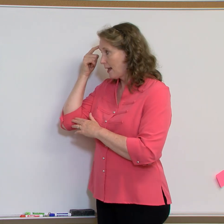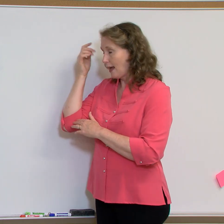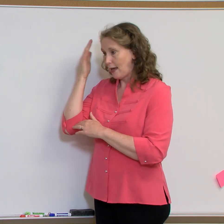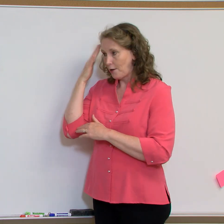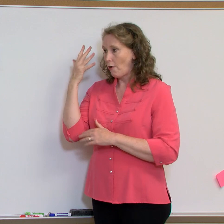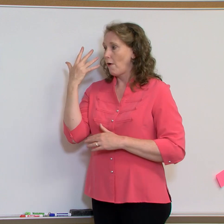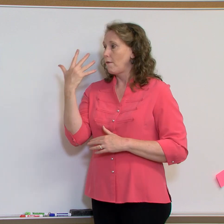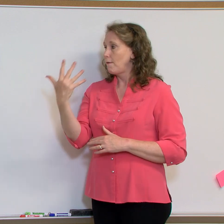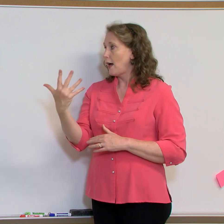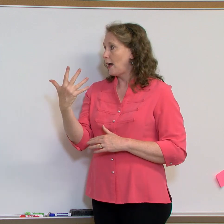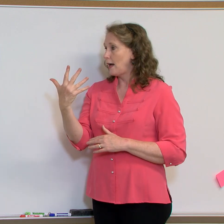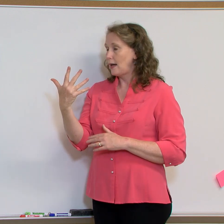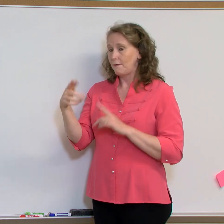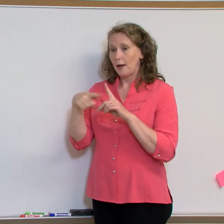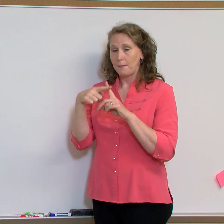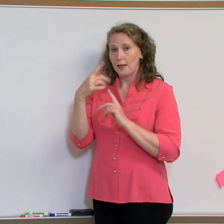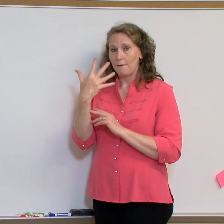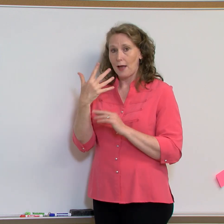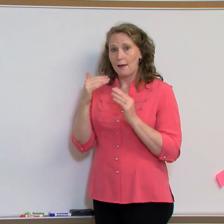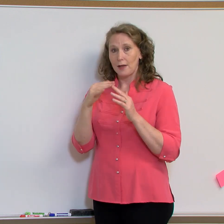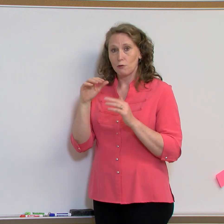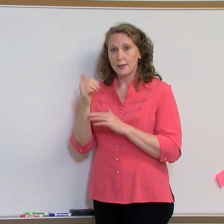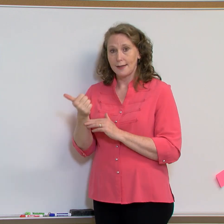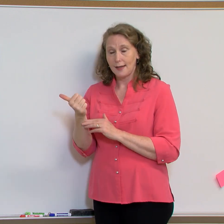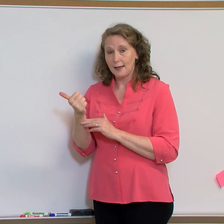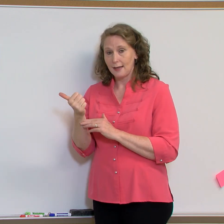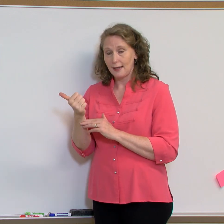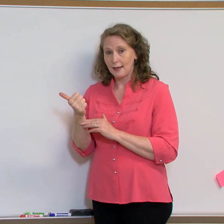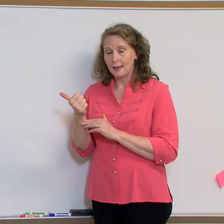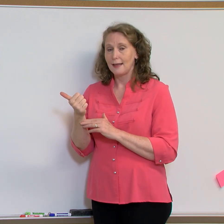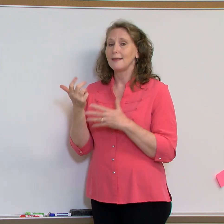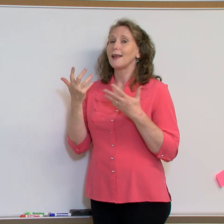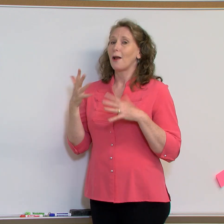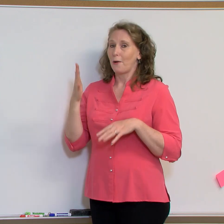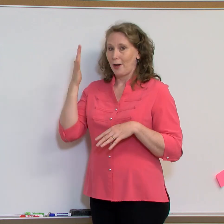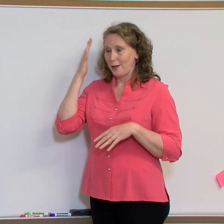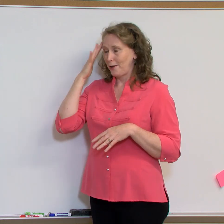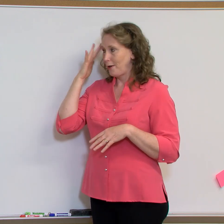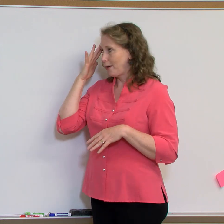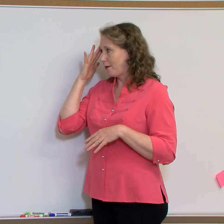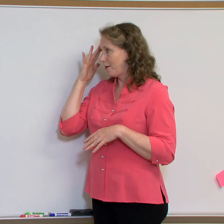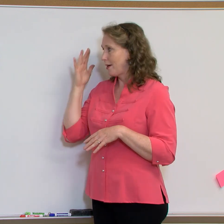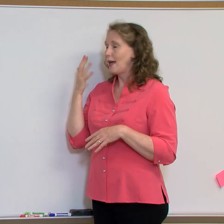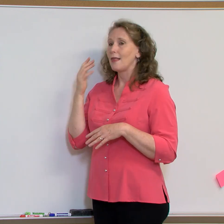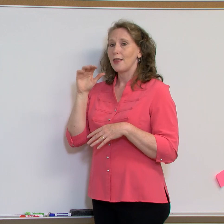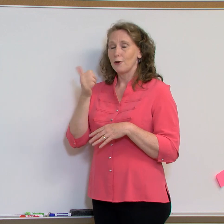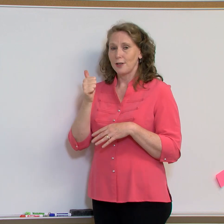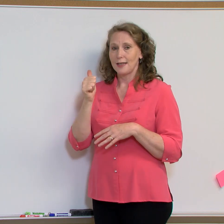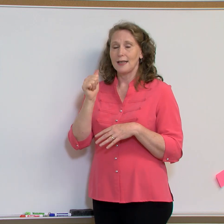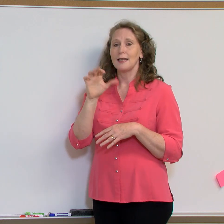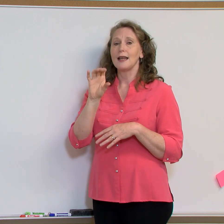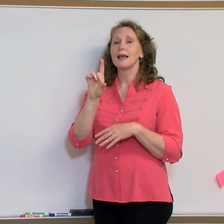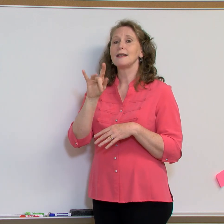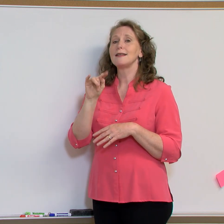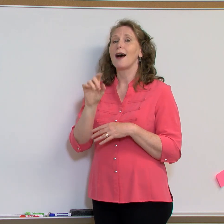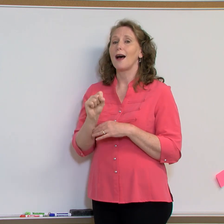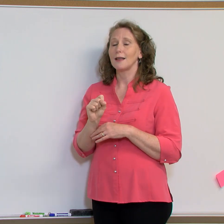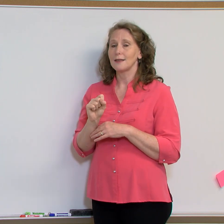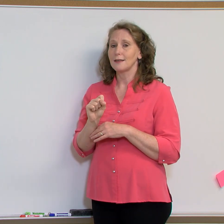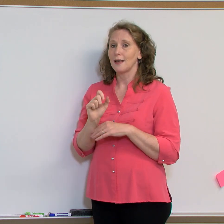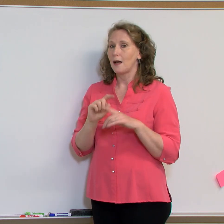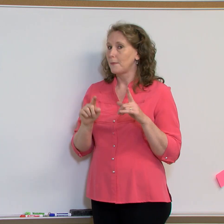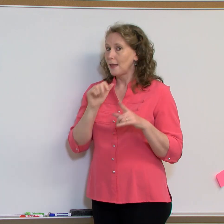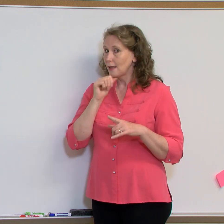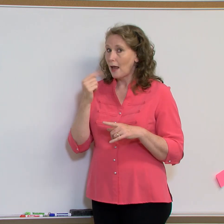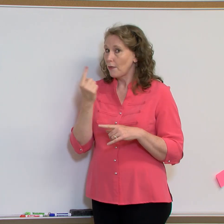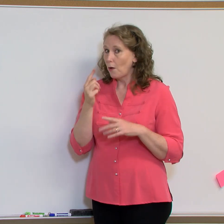that 5 and 5 are 10, then I know there are 10 dots. But